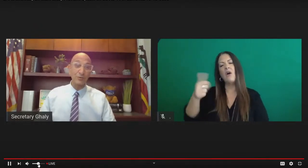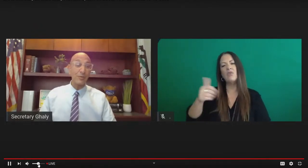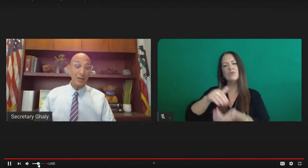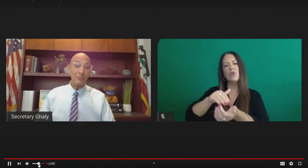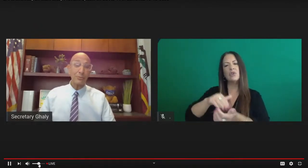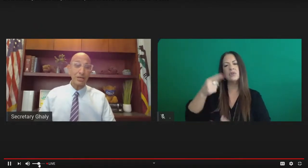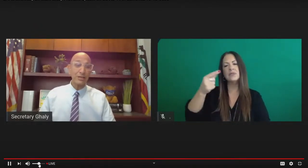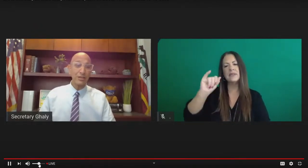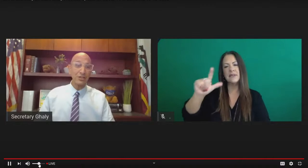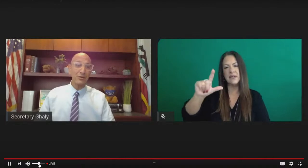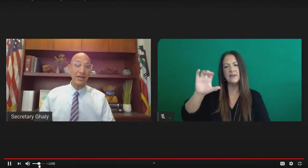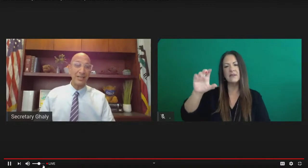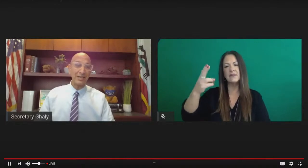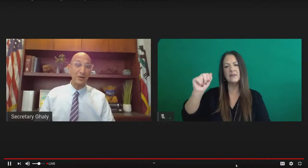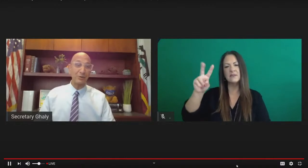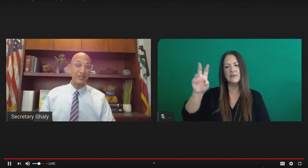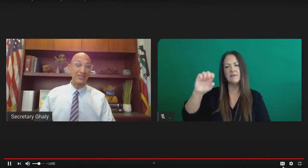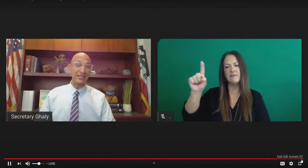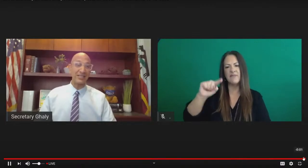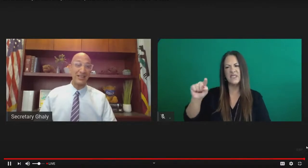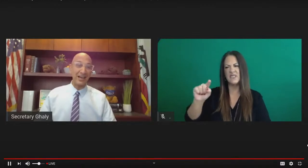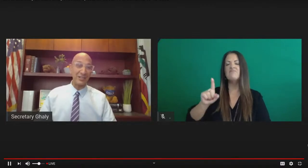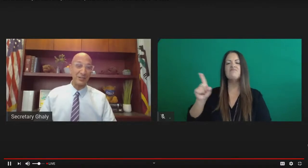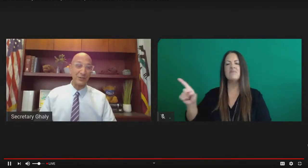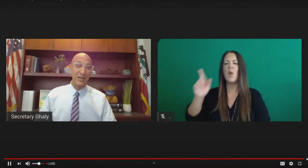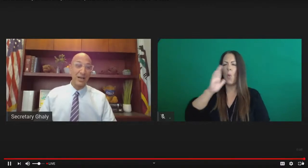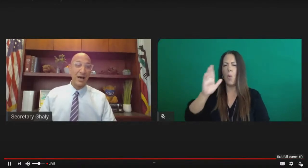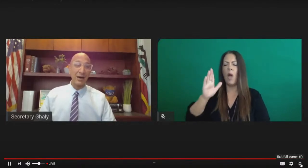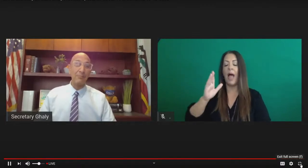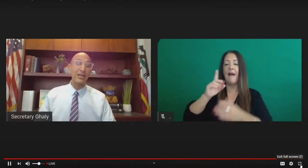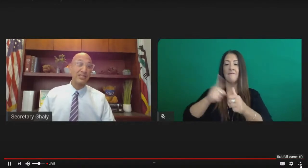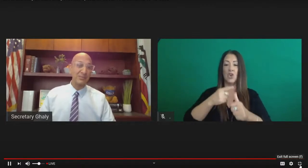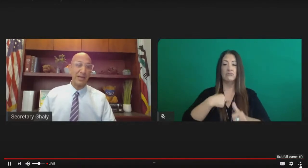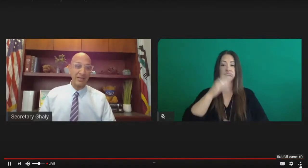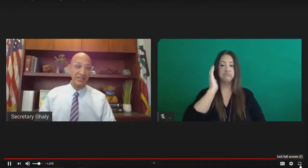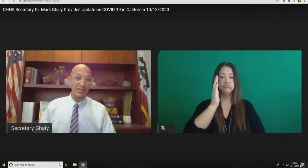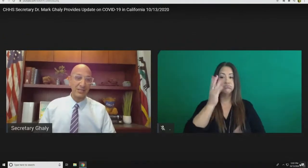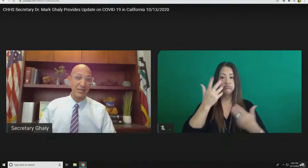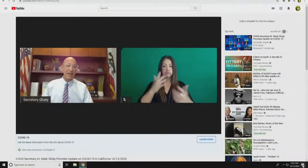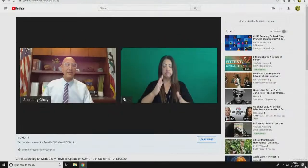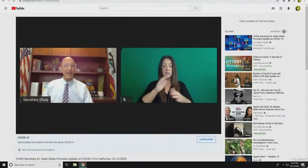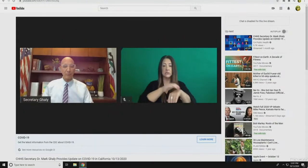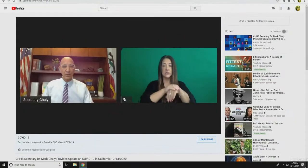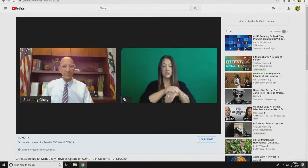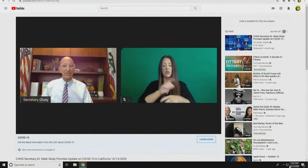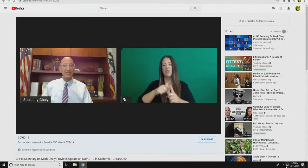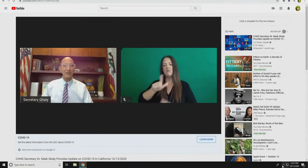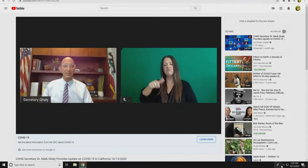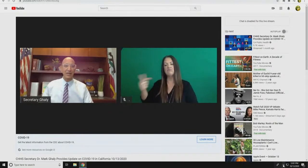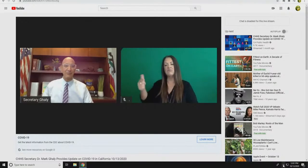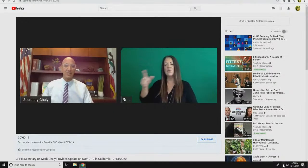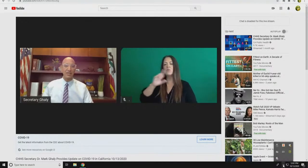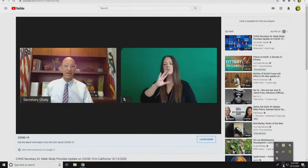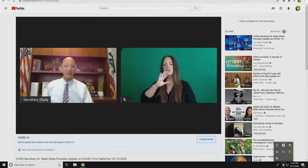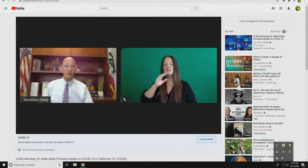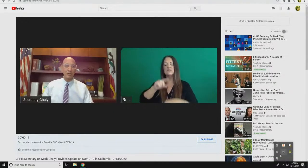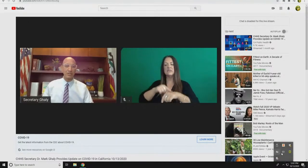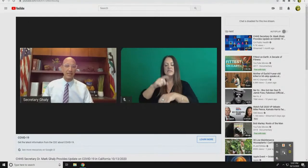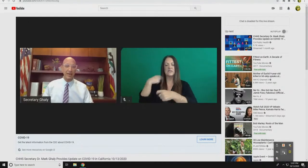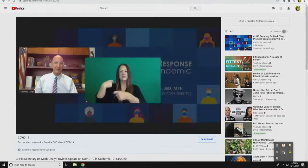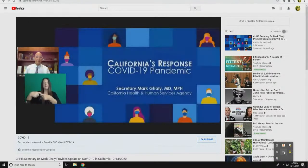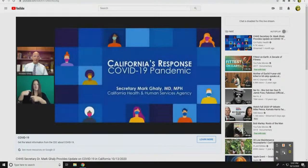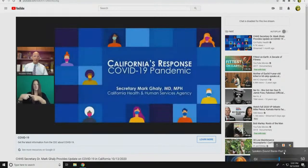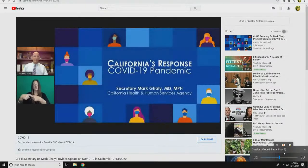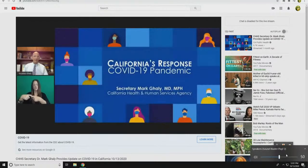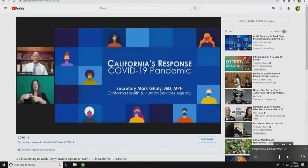to do pretty close to an identical presentation that I do, but in Spanish. And then we'll get to the tier assignments